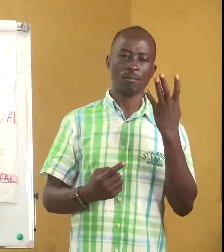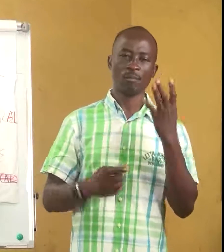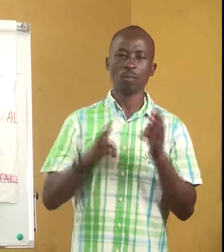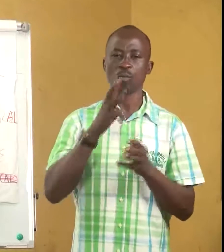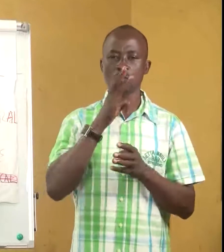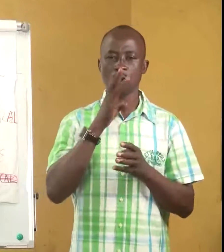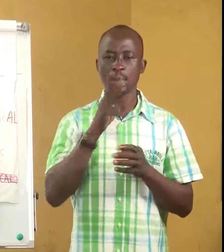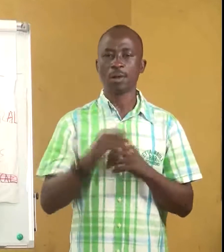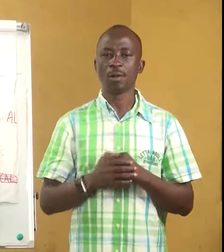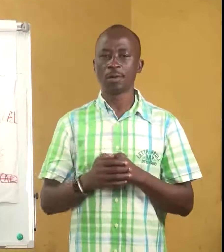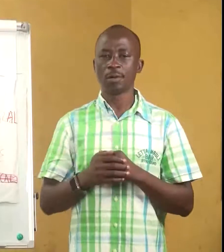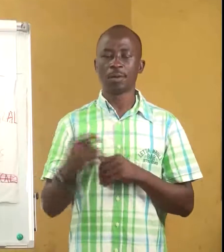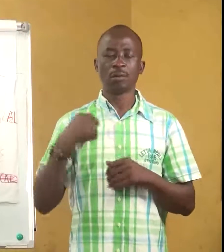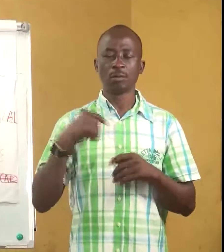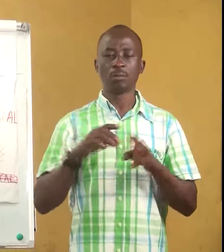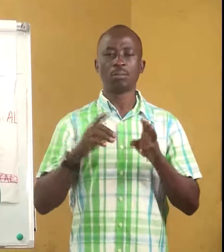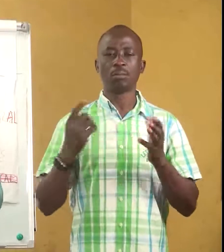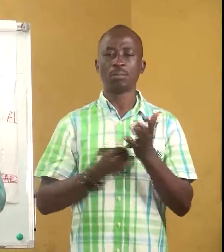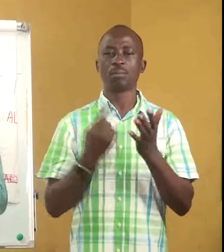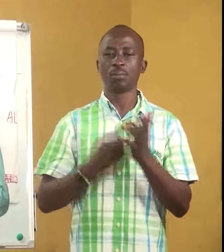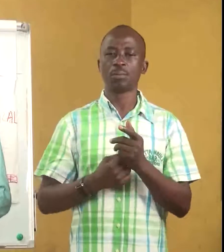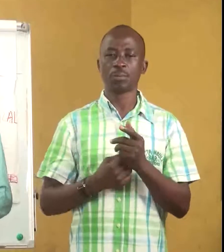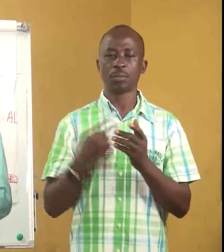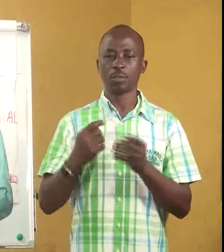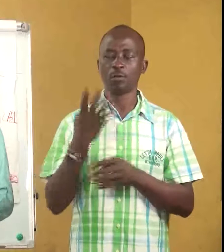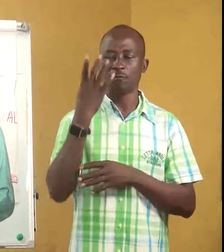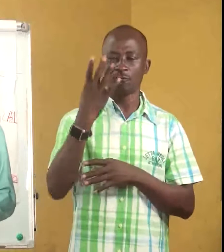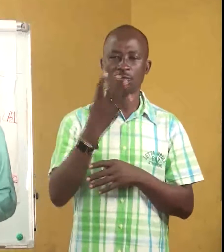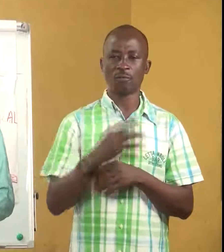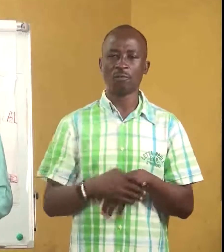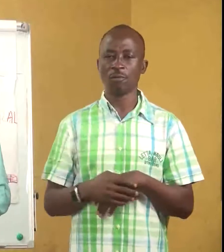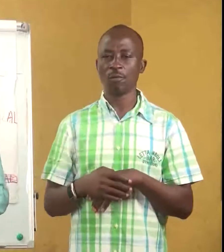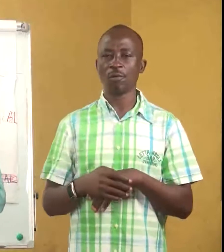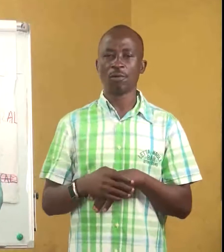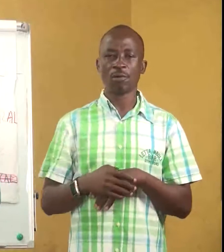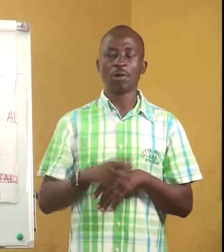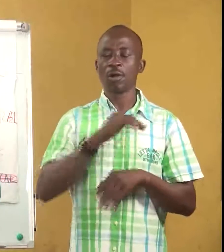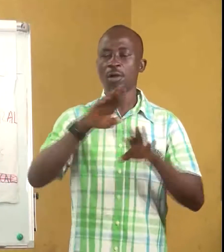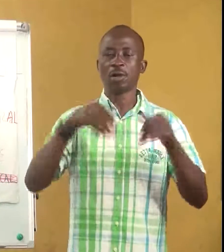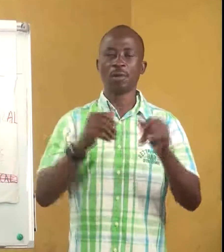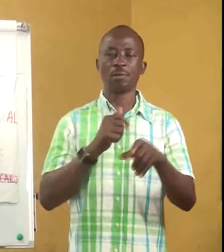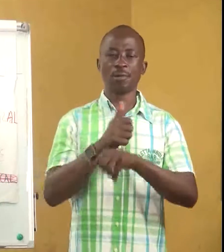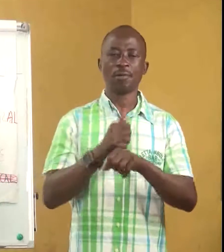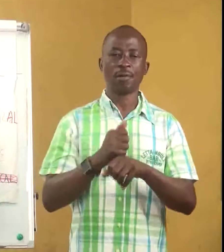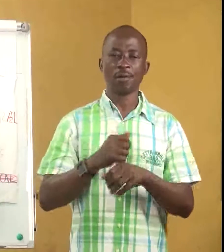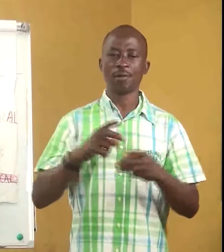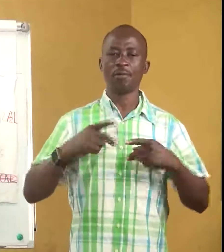water. We shall discuss the 4 agents and how they affect physical